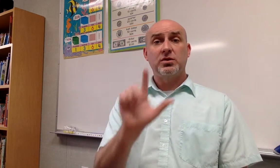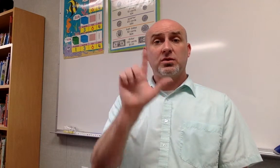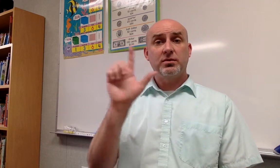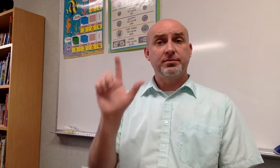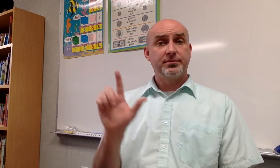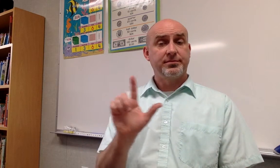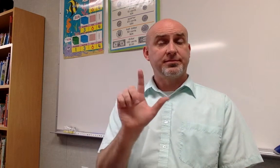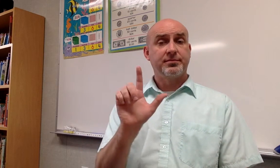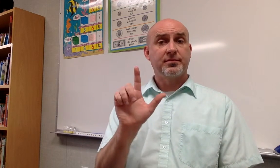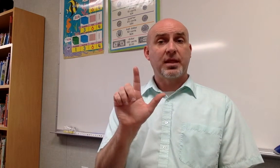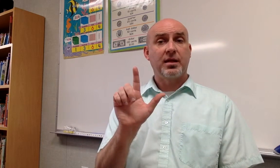circle.